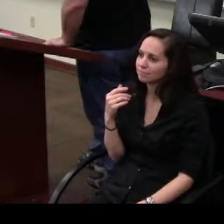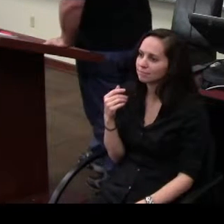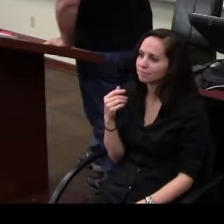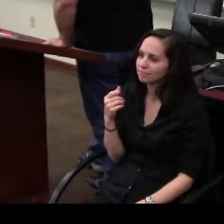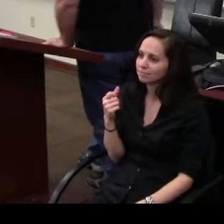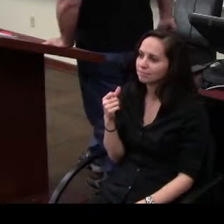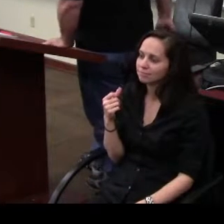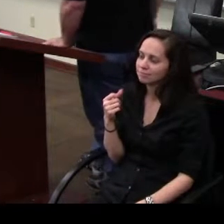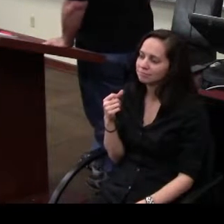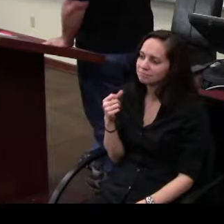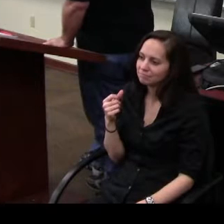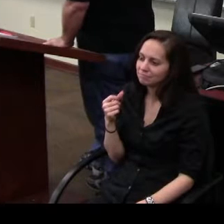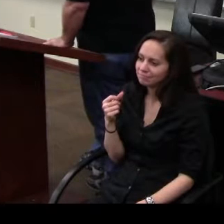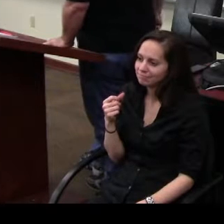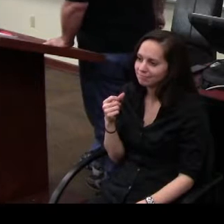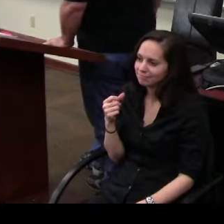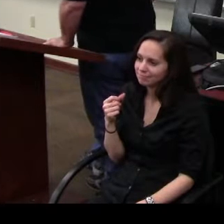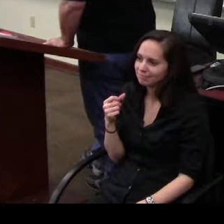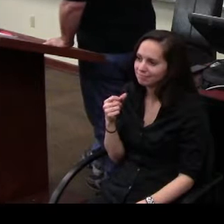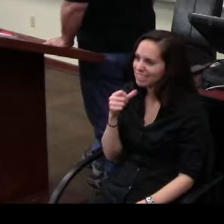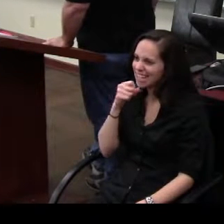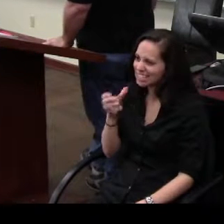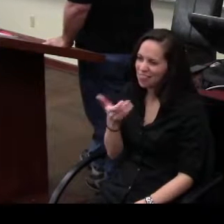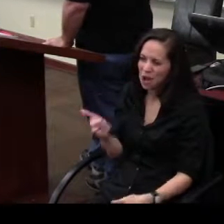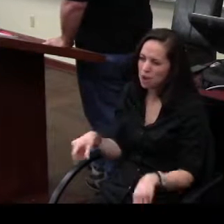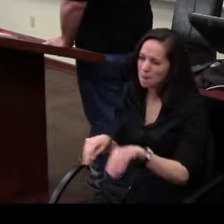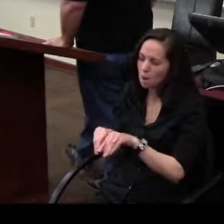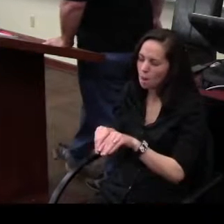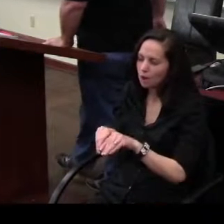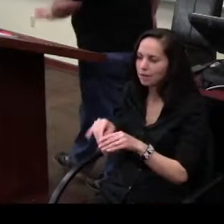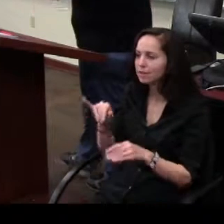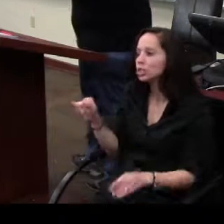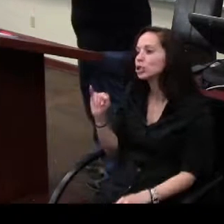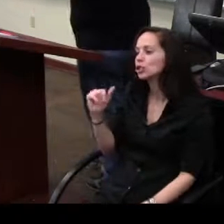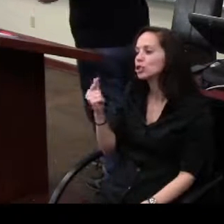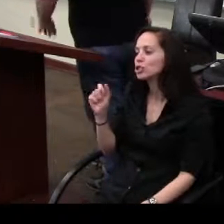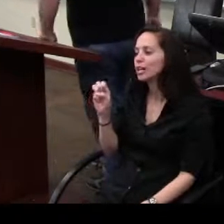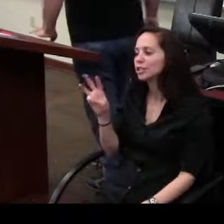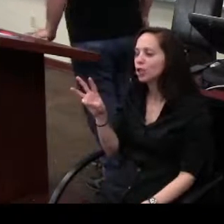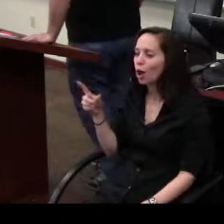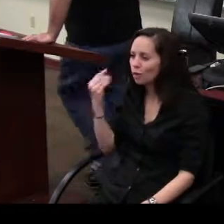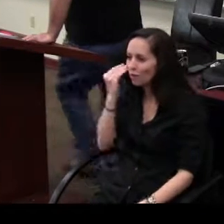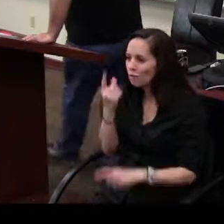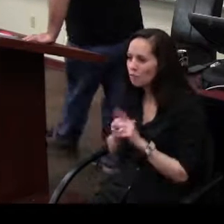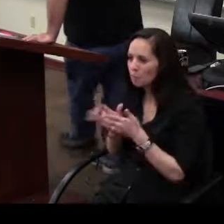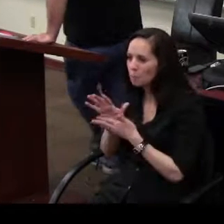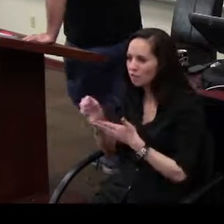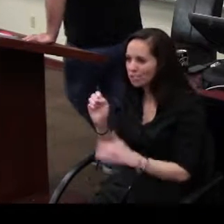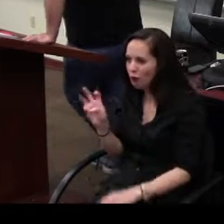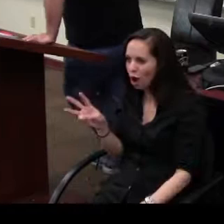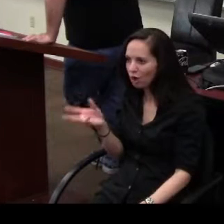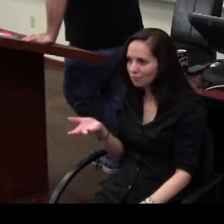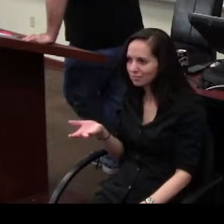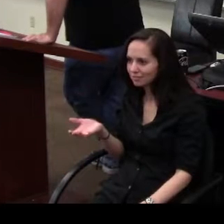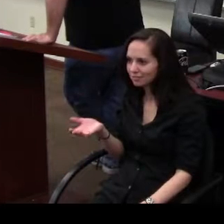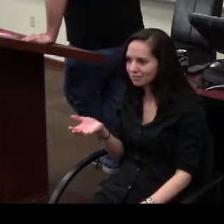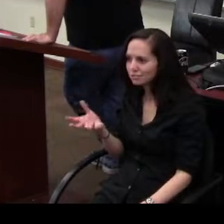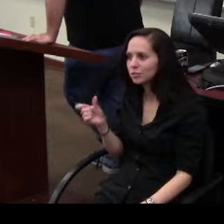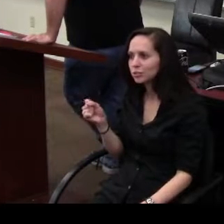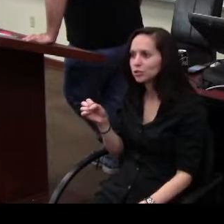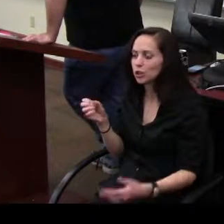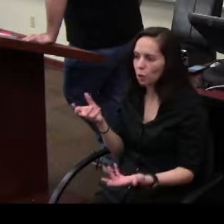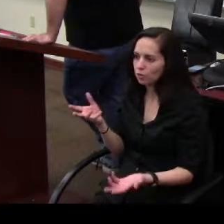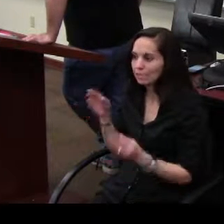okay, thanks, guys. Appreciate that. So that's a nice jigsaw, a.k.a., or also known as a Huluva. Okay, it's not